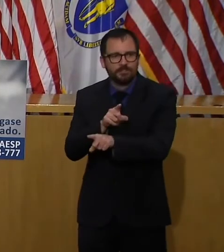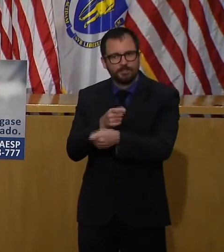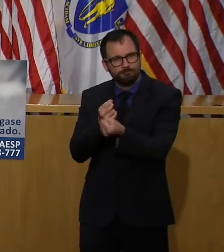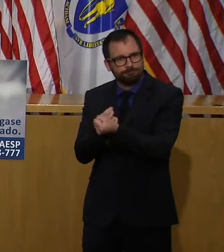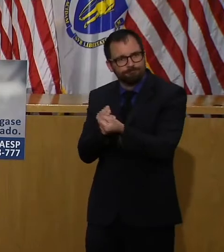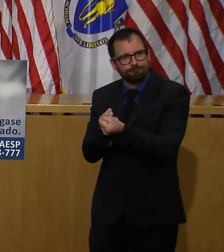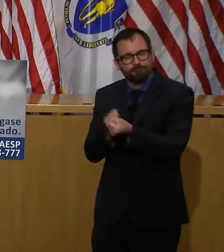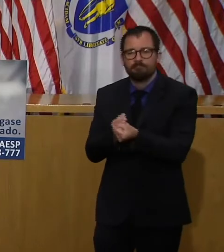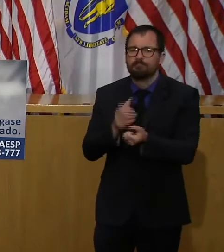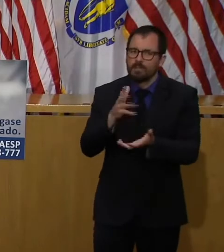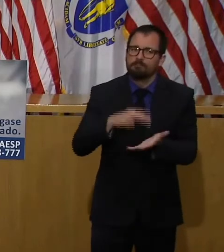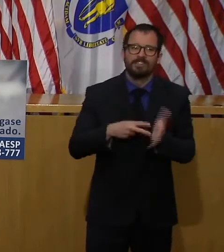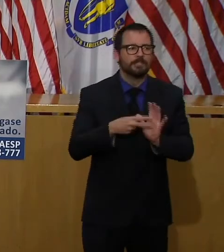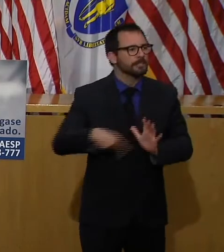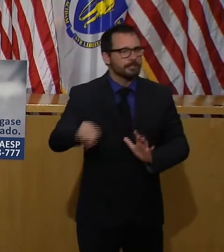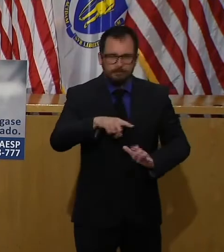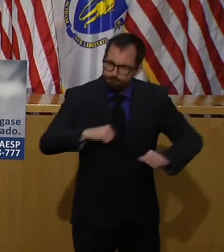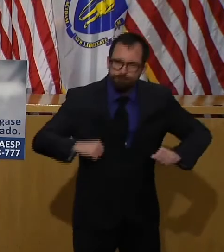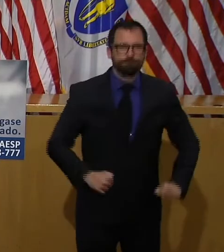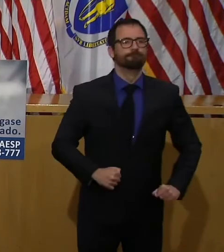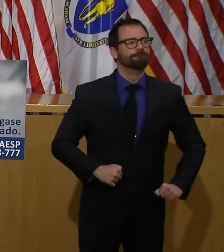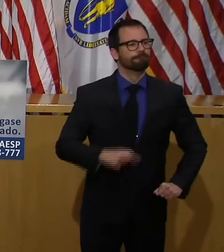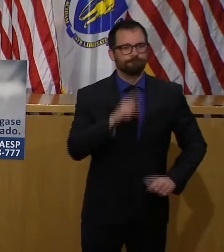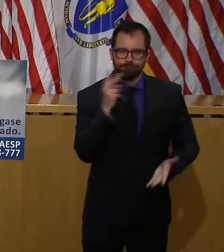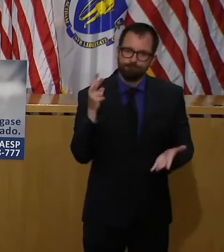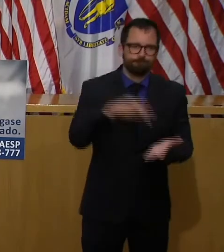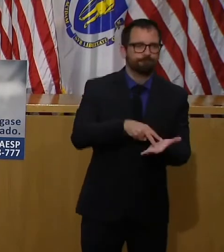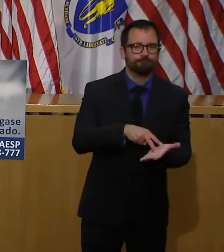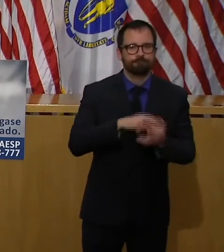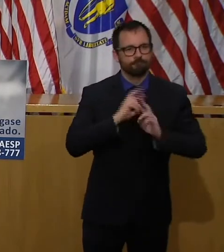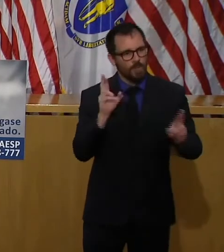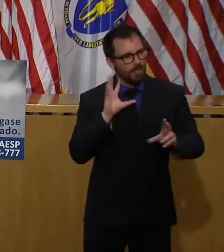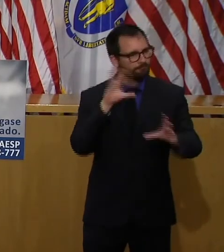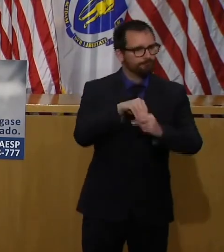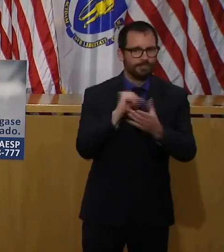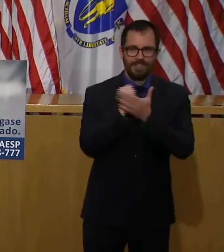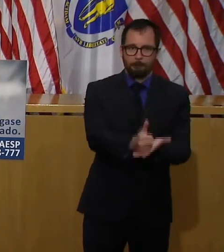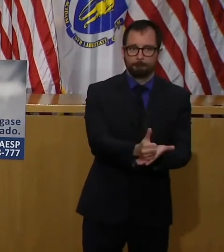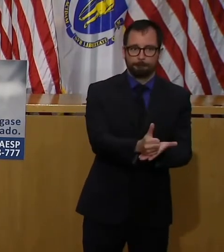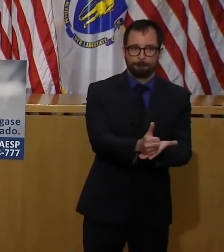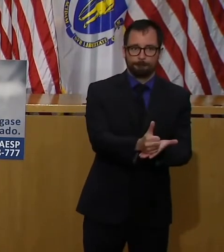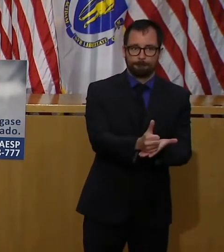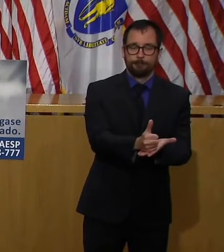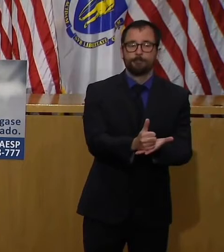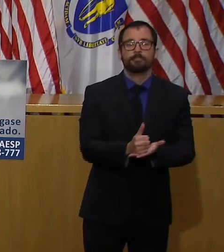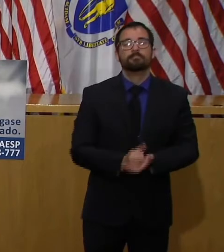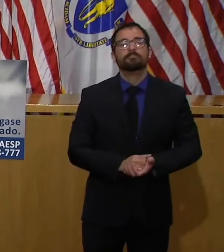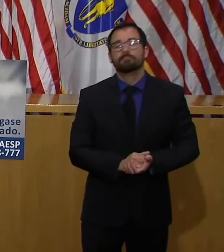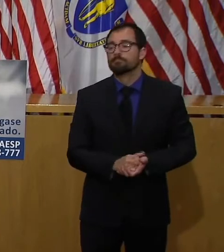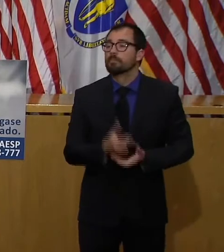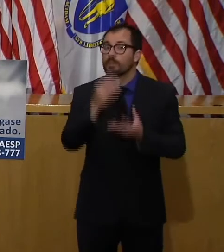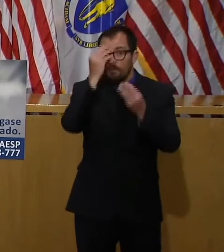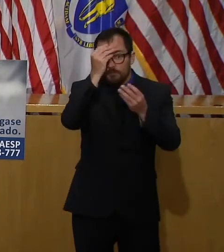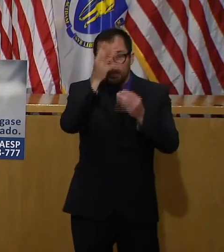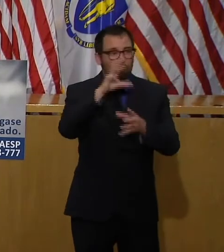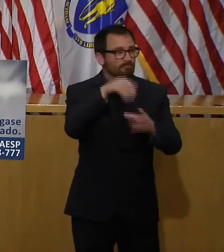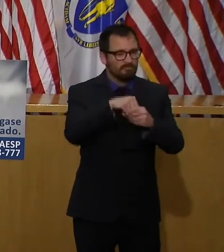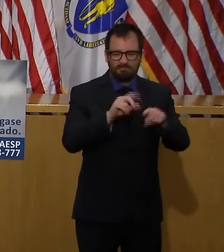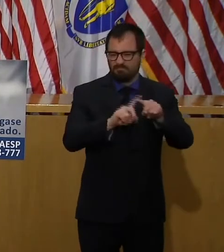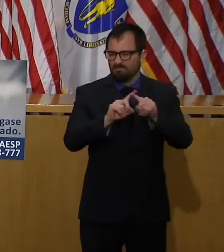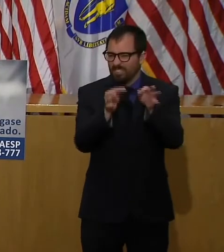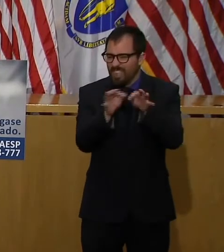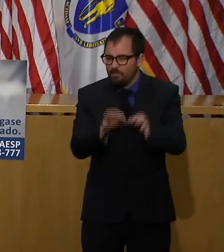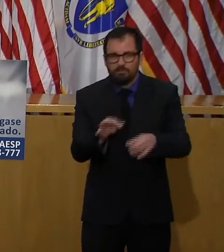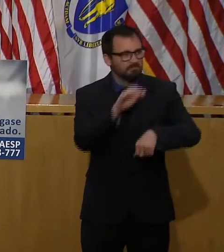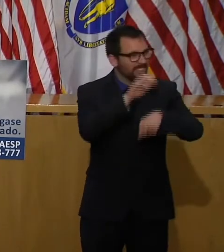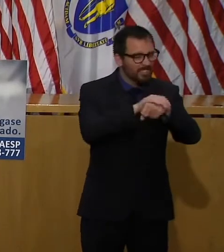and Vietnamese. The materials include flyers, one-page information sheets, sample texts, and email messages,